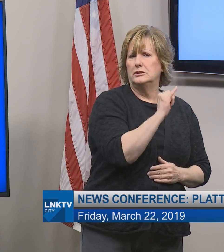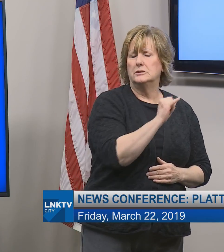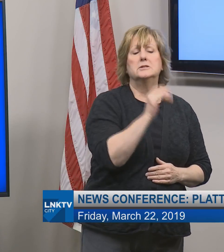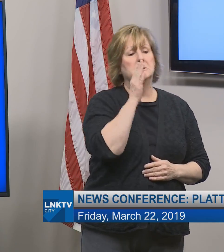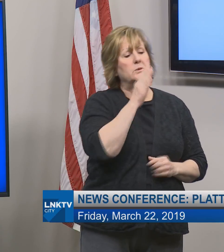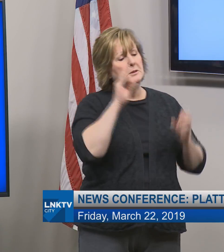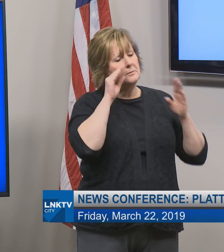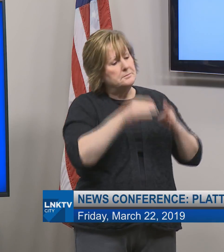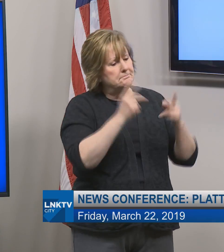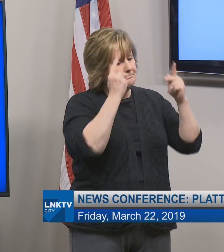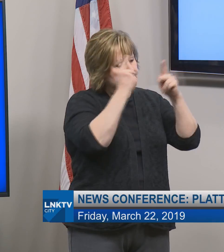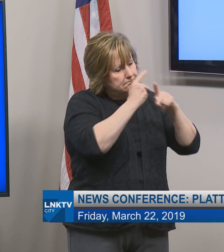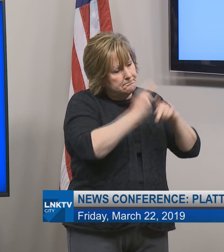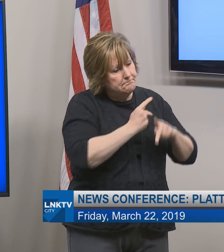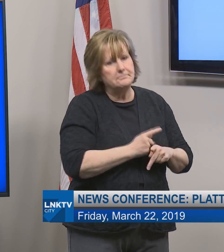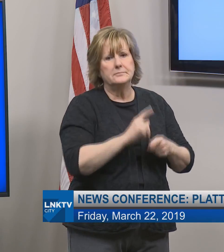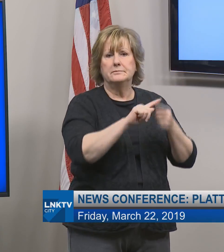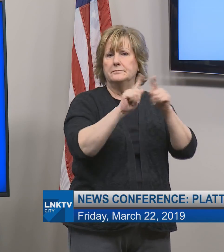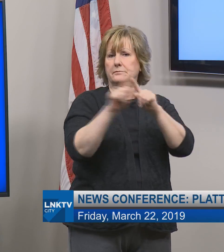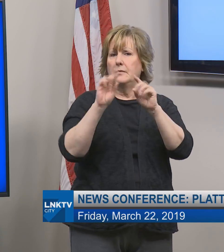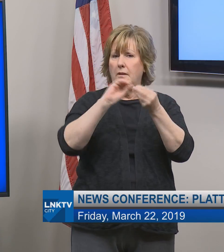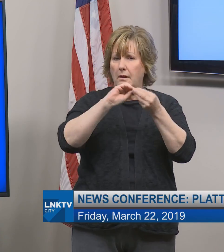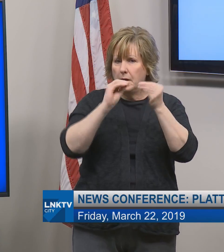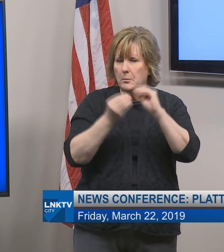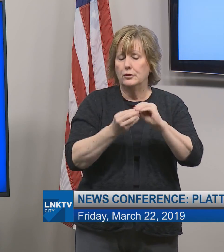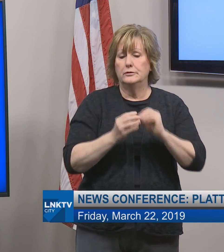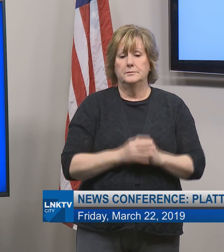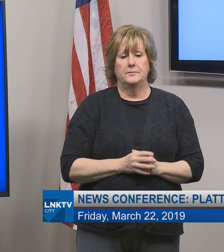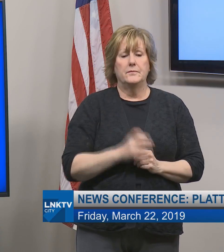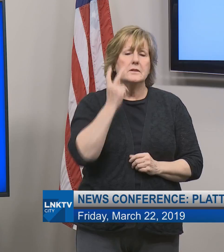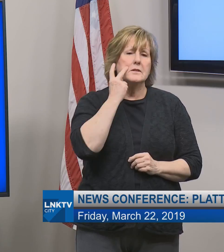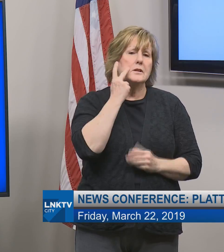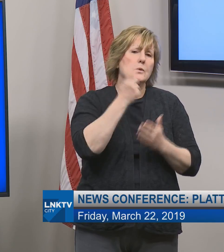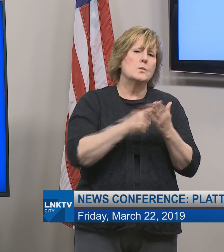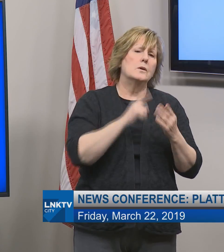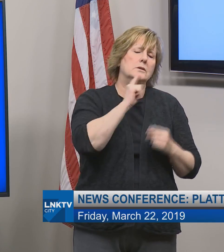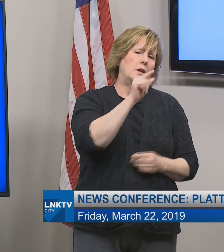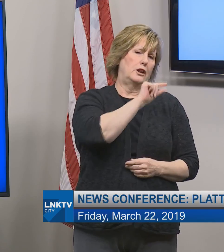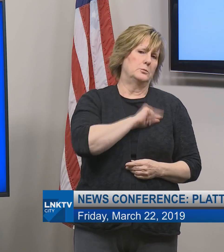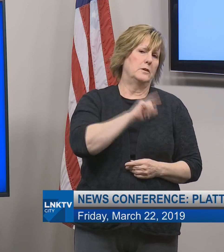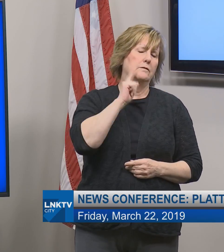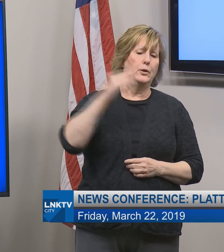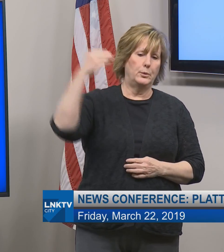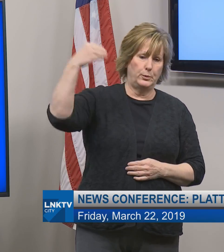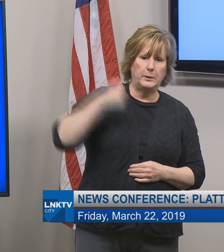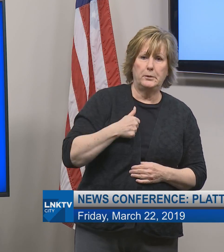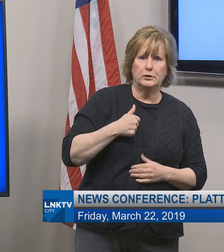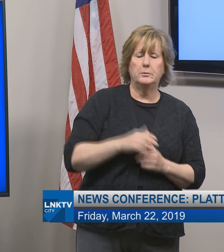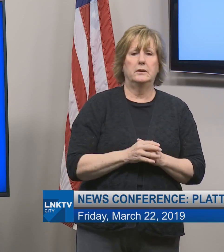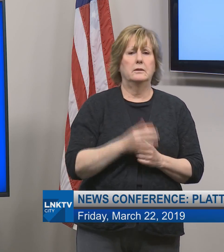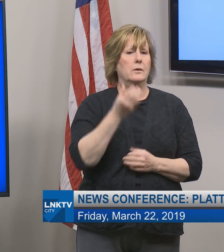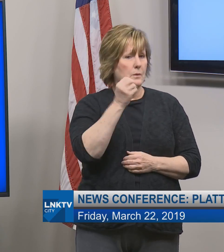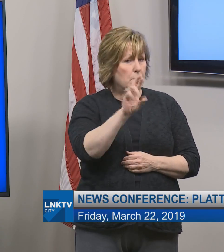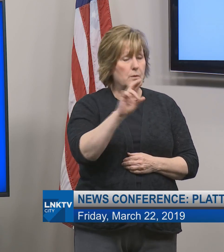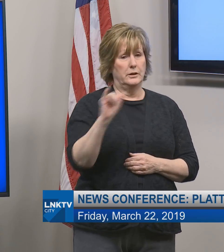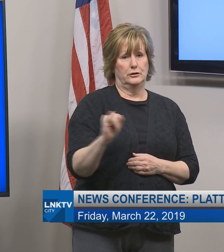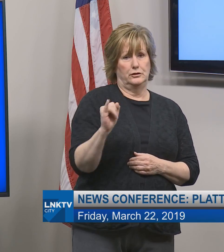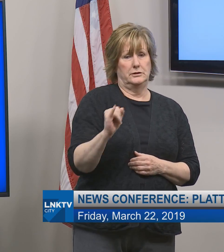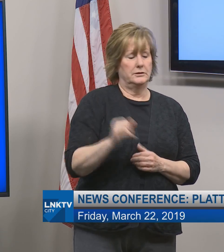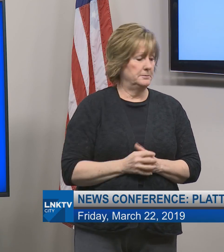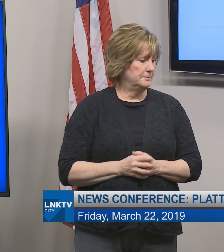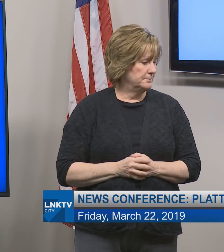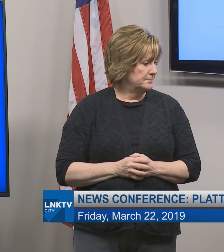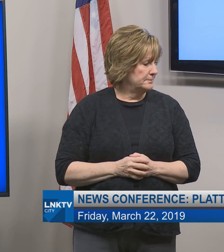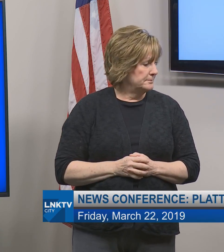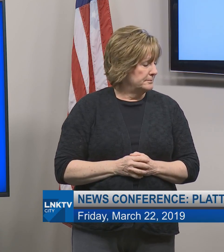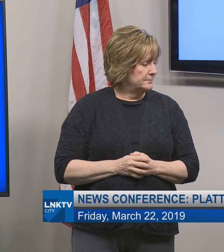spend some time having to go through those numbers and also see what is eligible for reimbursement and or insurance